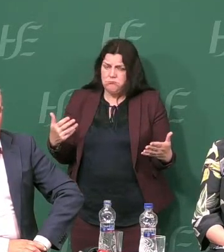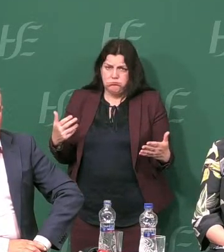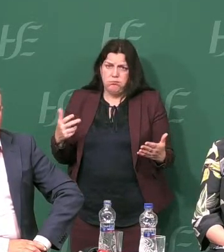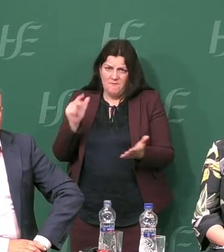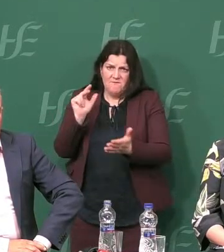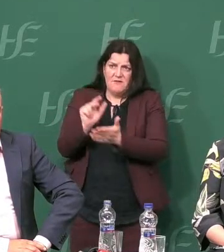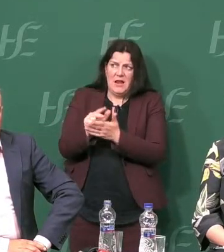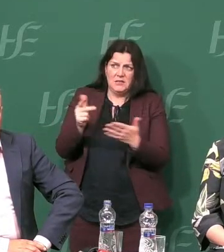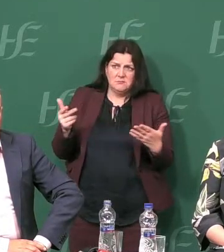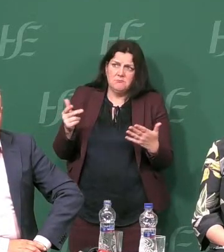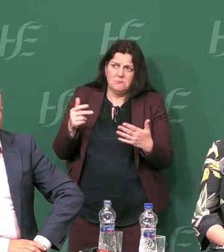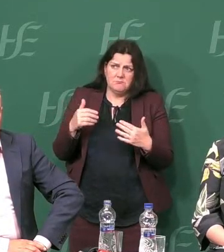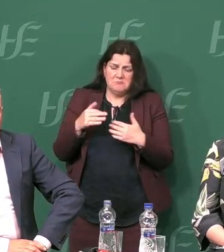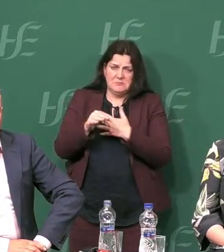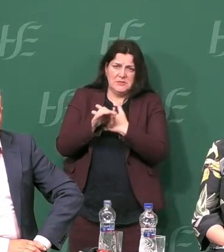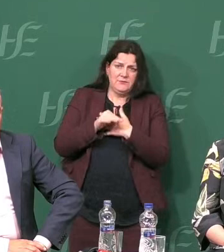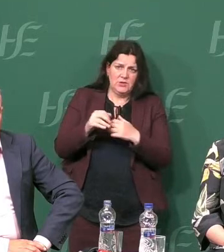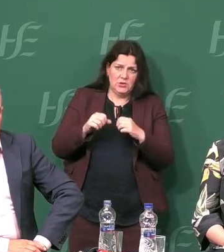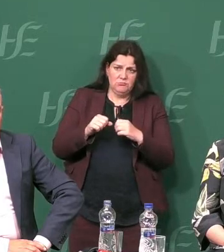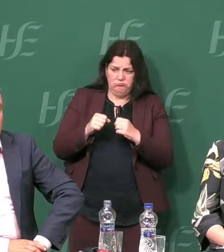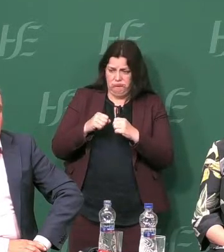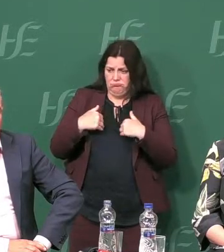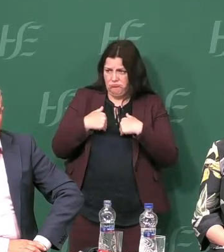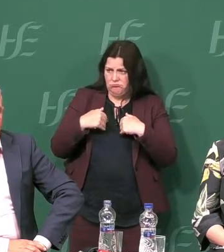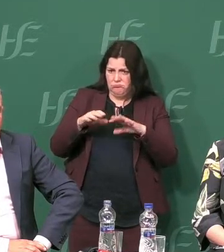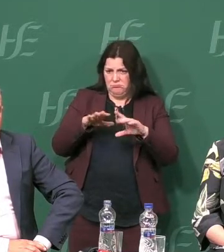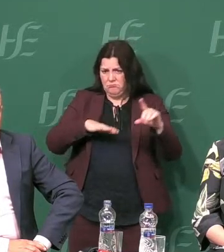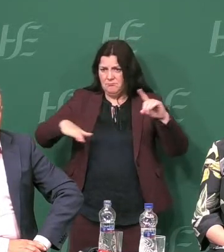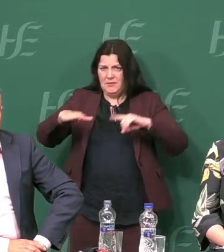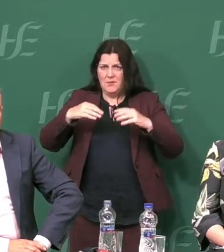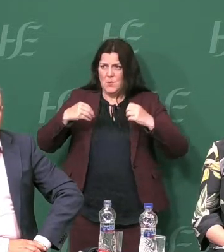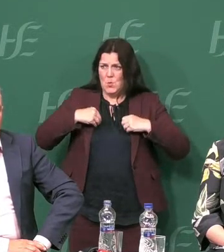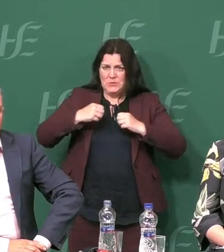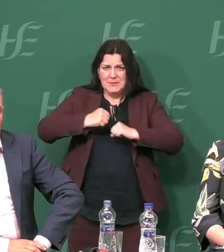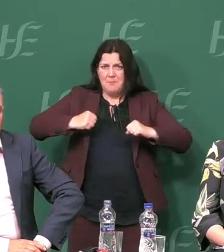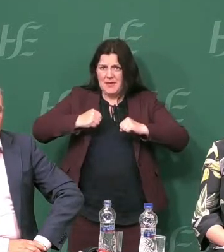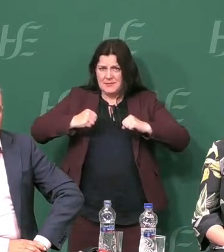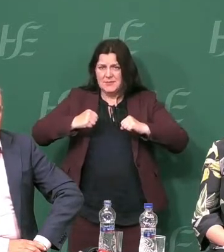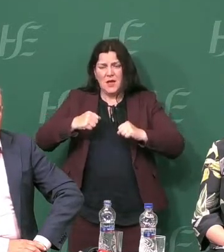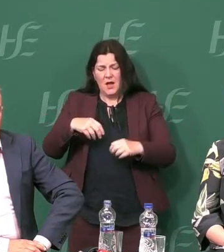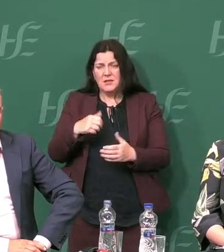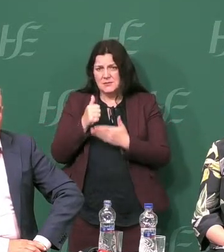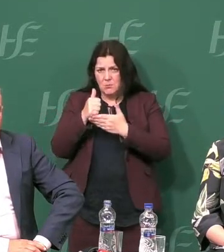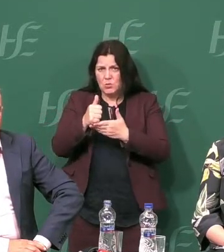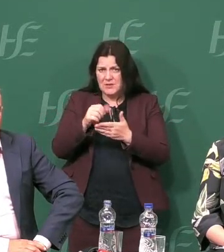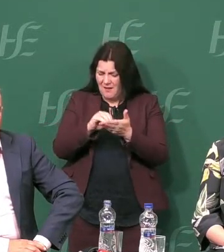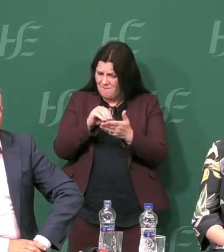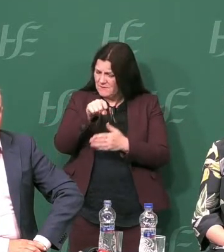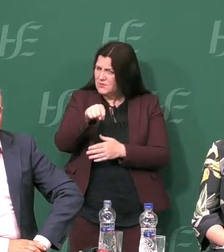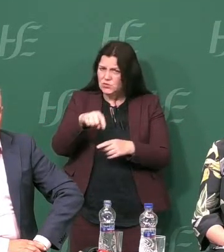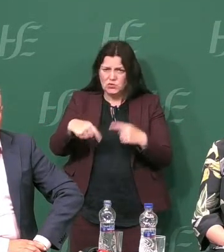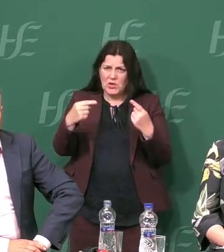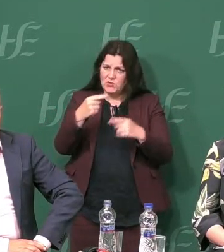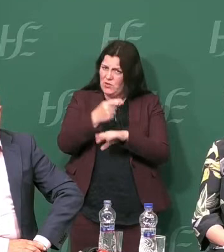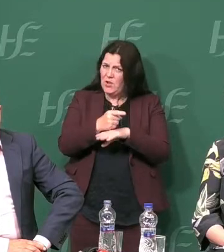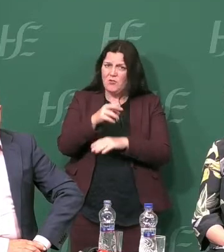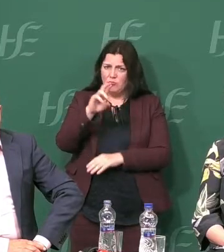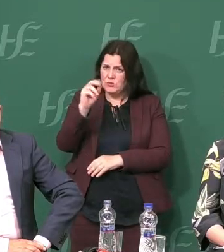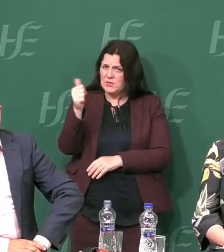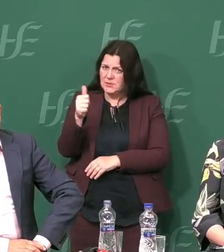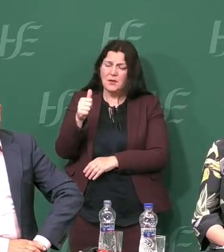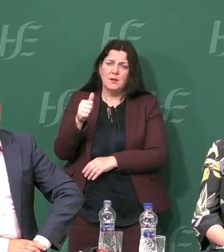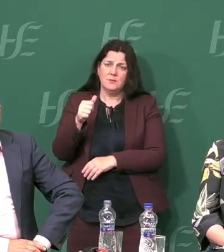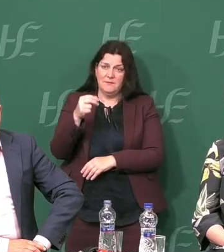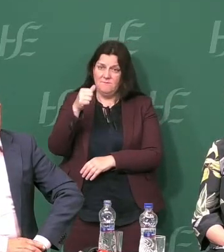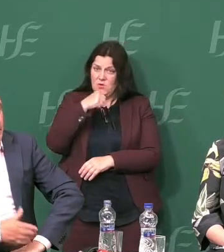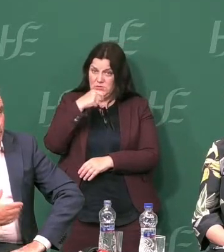they have, particularly with the infrastructure that they're dealing with. And I fully support the challenges that they have in the Rotunda in particular.